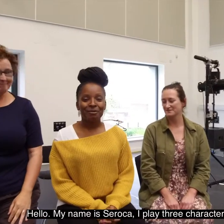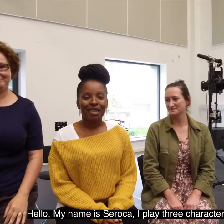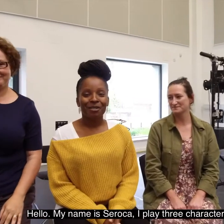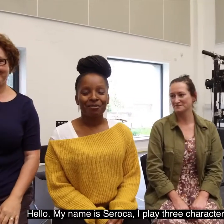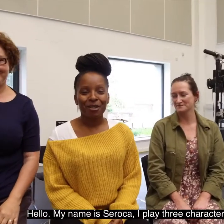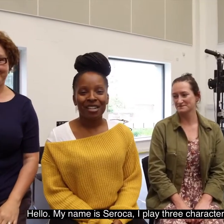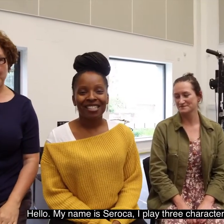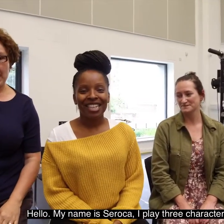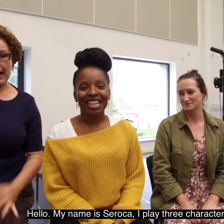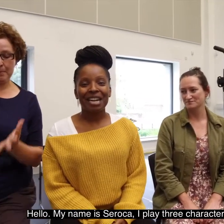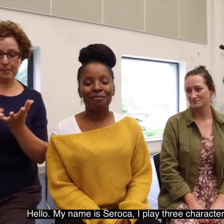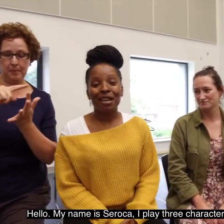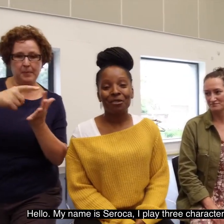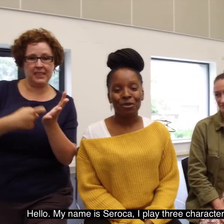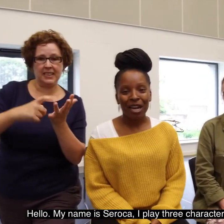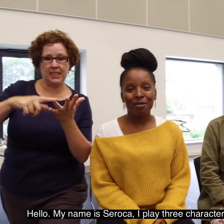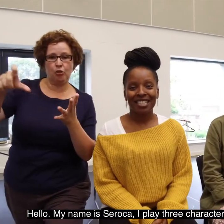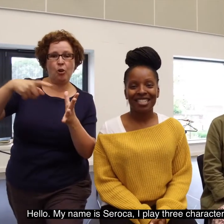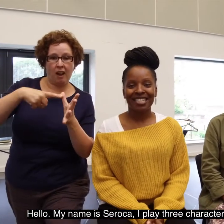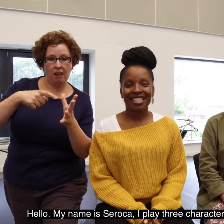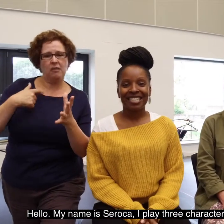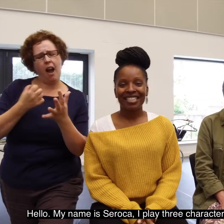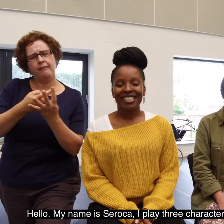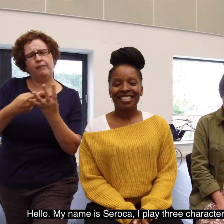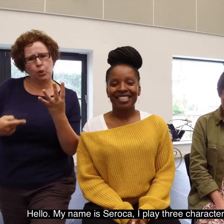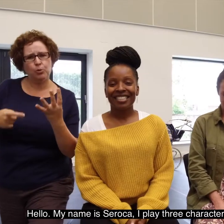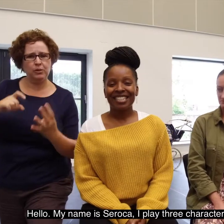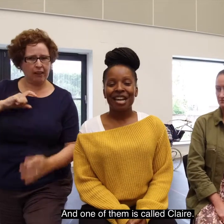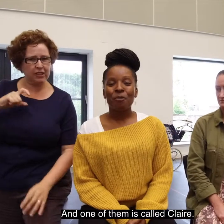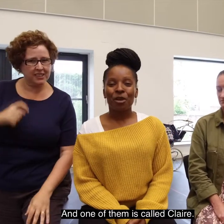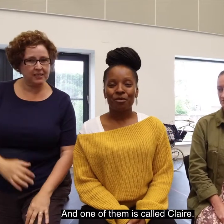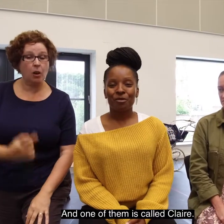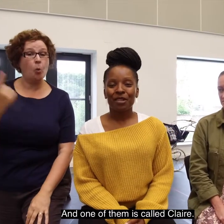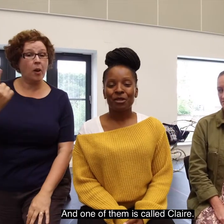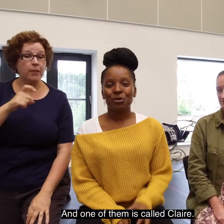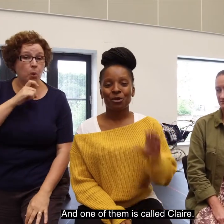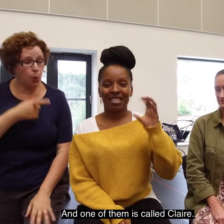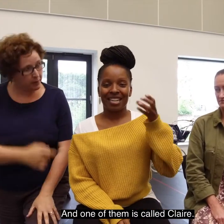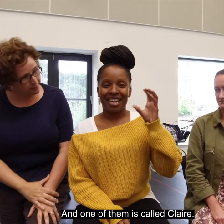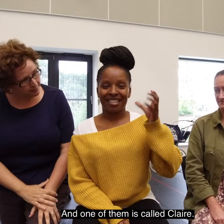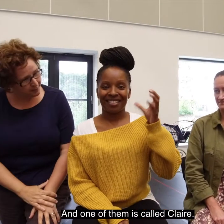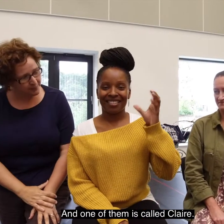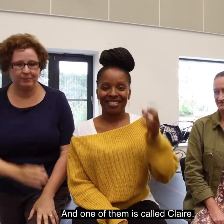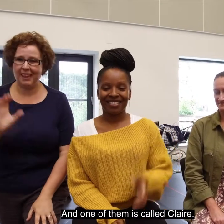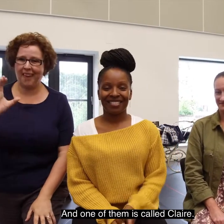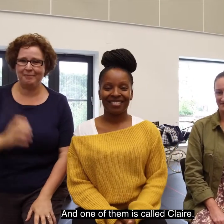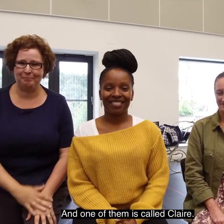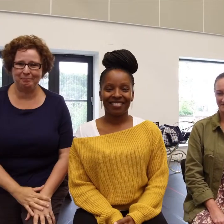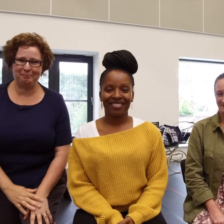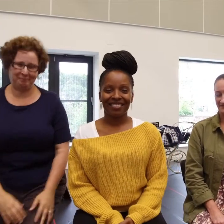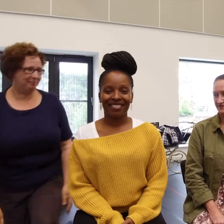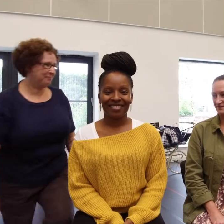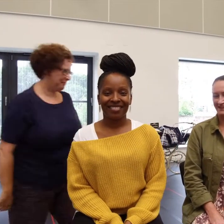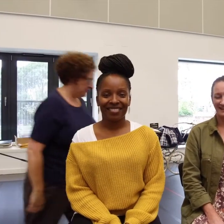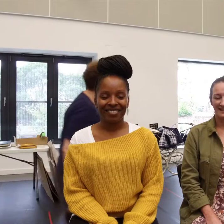Hello, my name's Soroka, and I play a few characters, and one of them is called Claire.